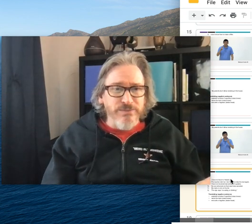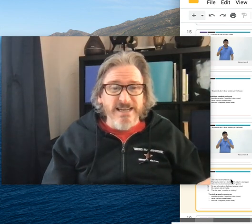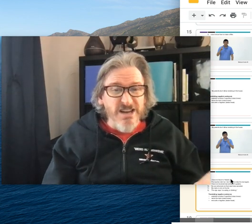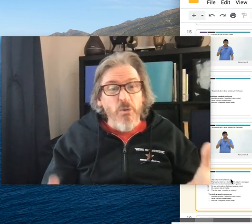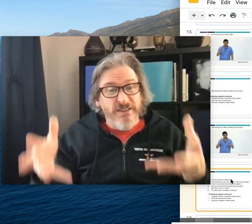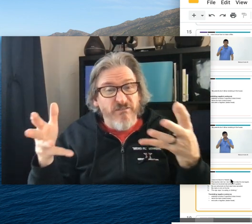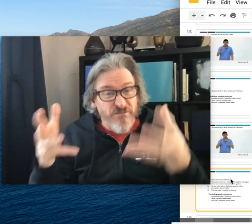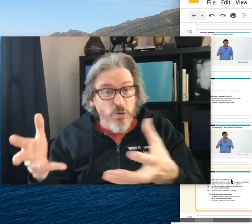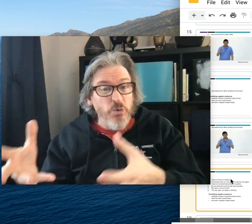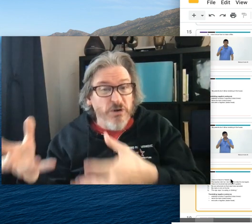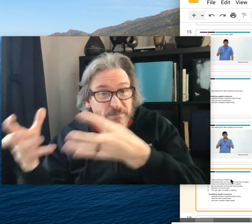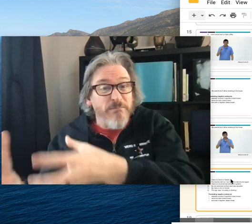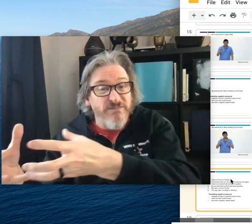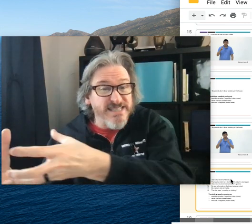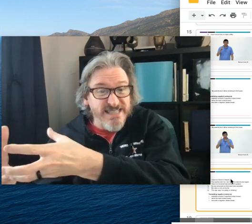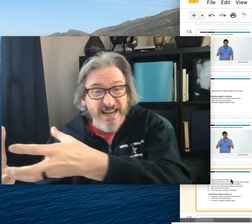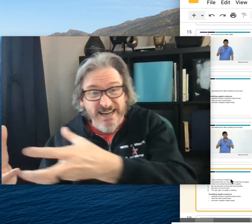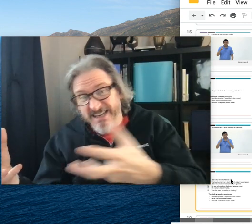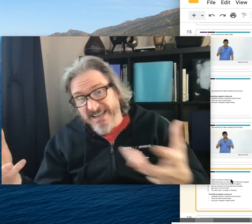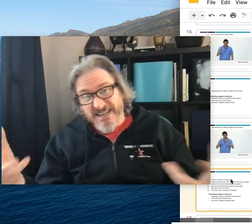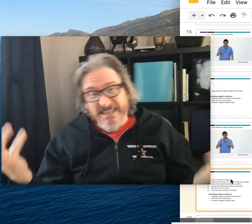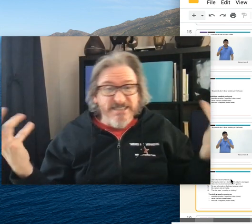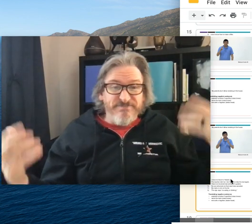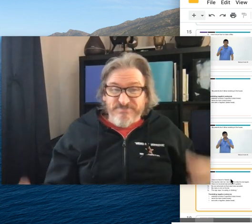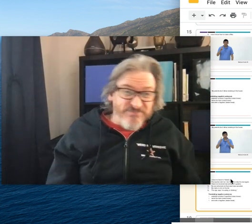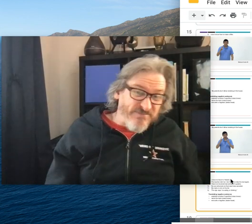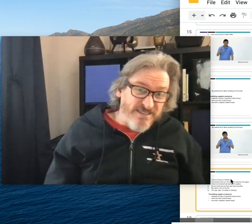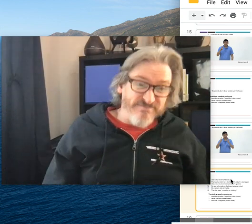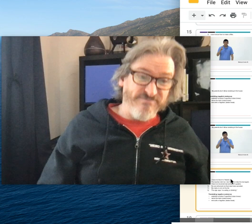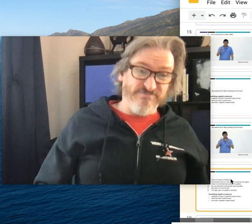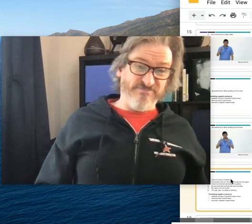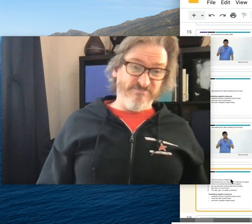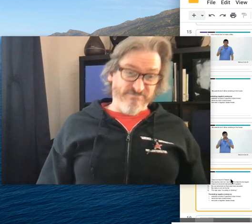the city so we get to know what the food in Memphis is like?